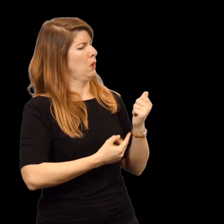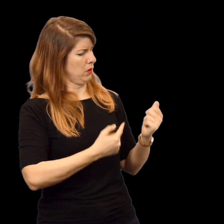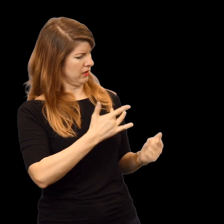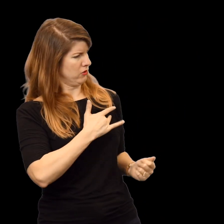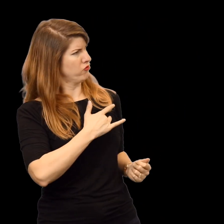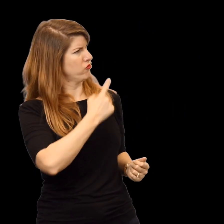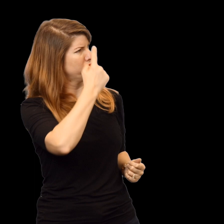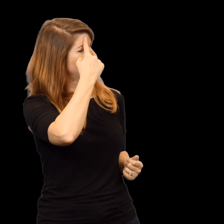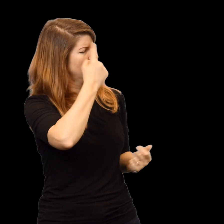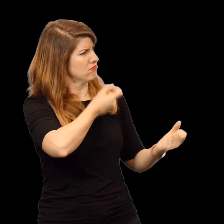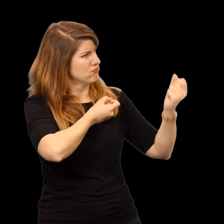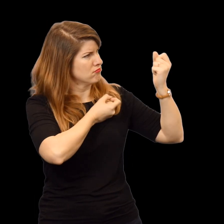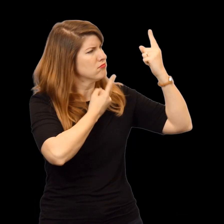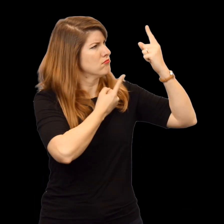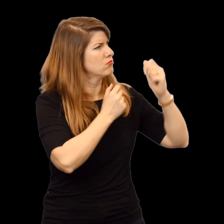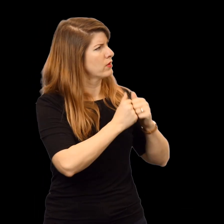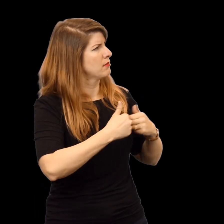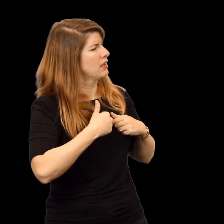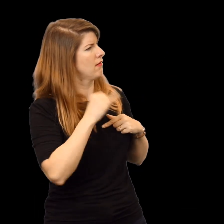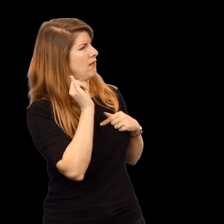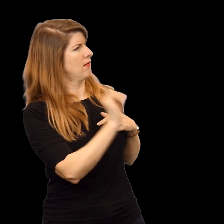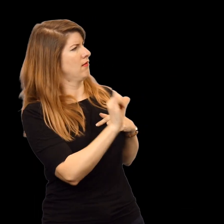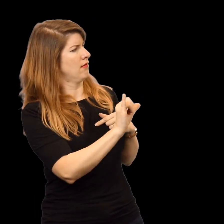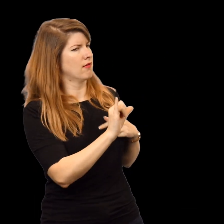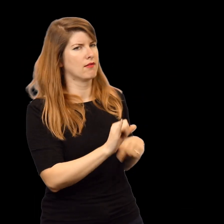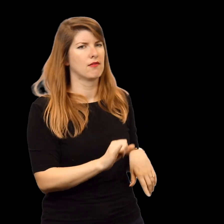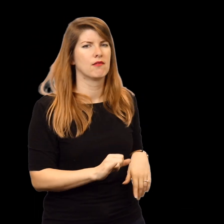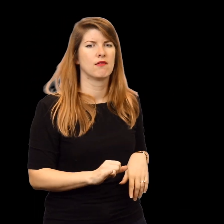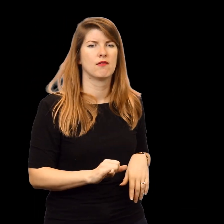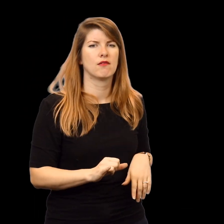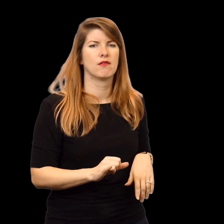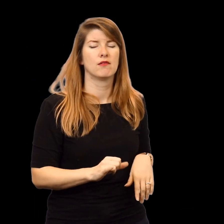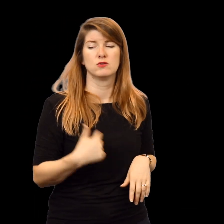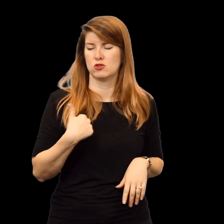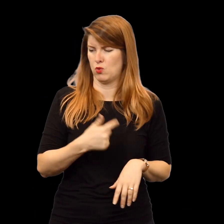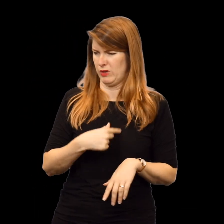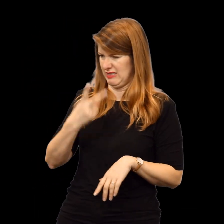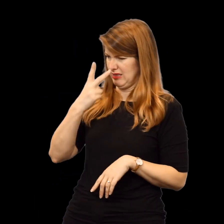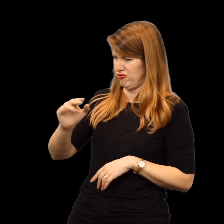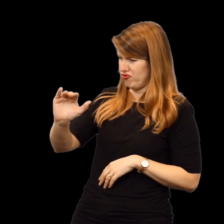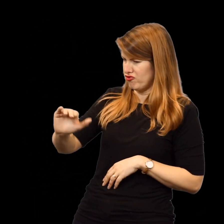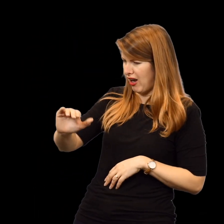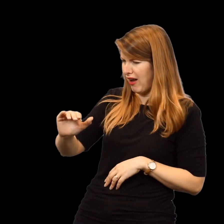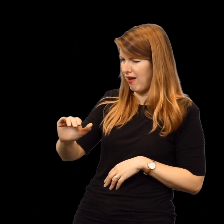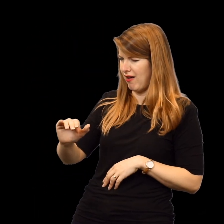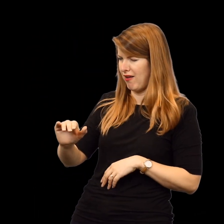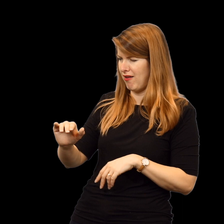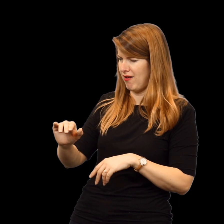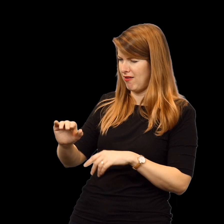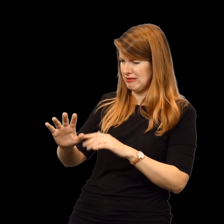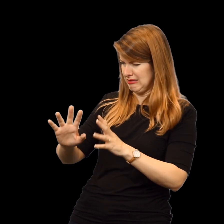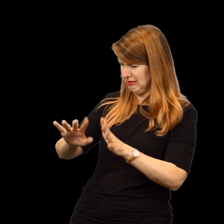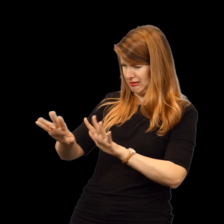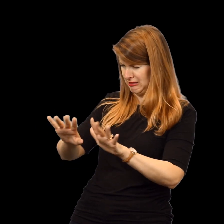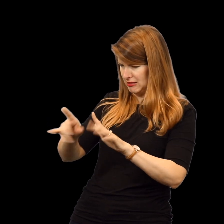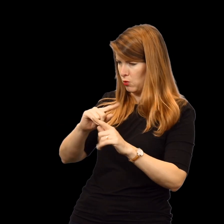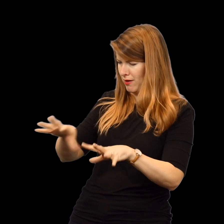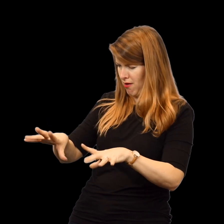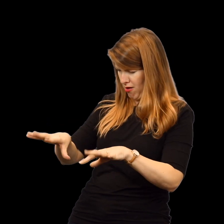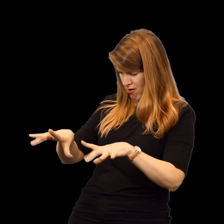by me. What we do is we absorb that energy from a child or from another